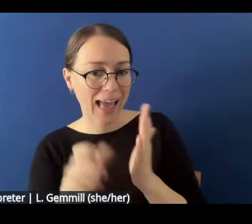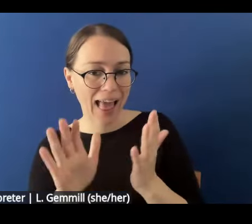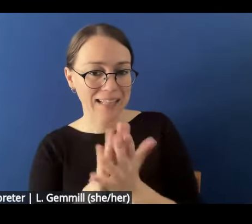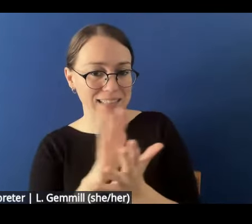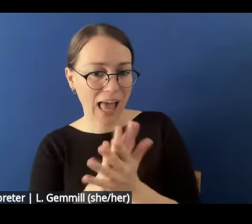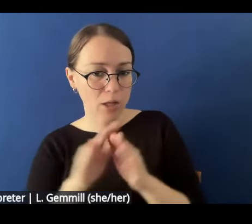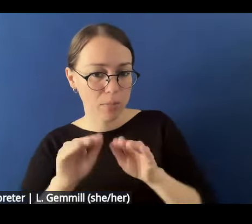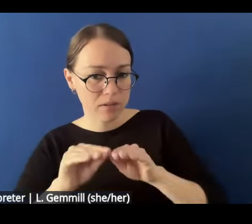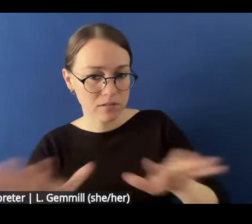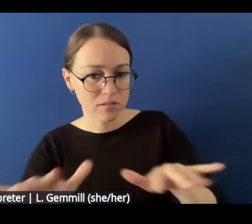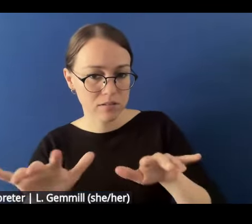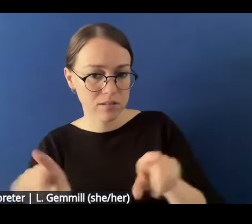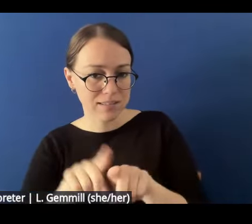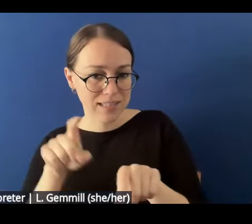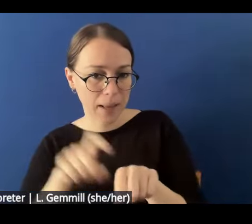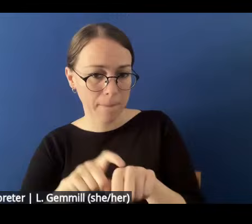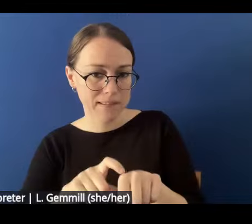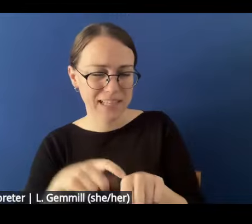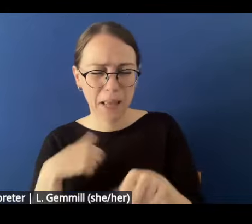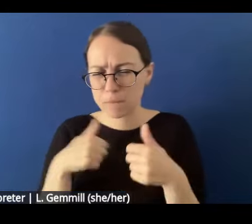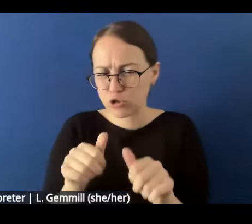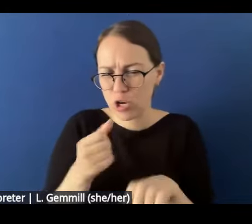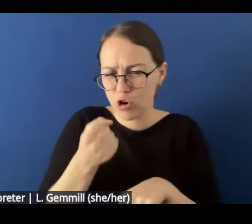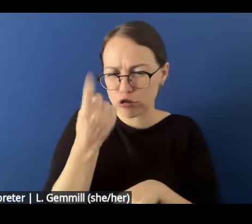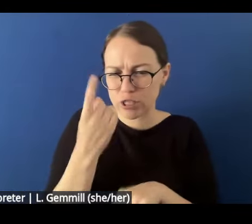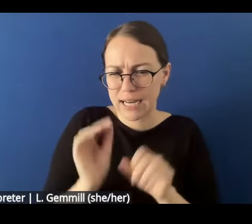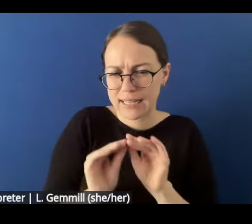to clarify for myself. So,